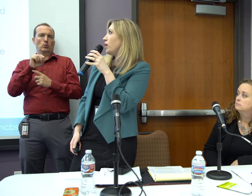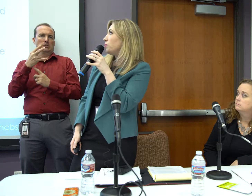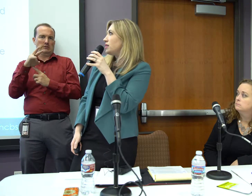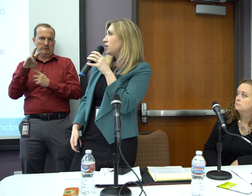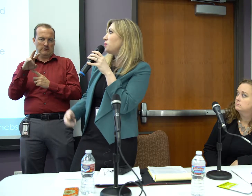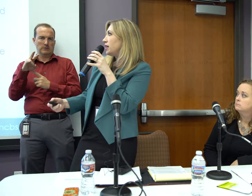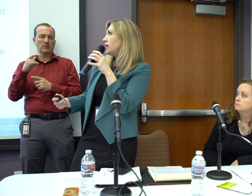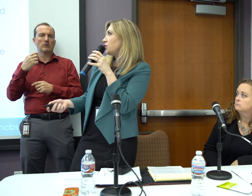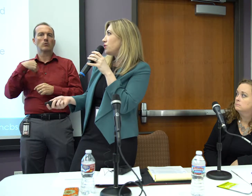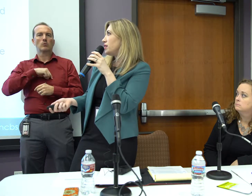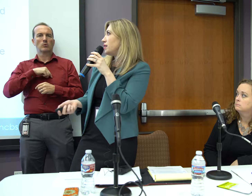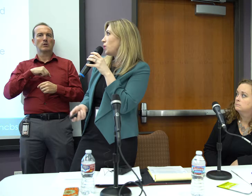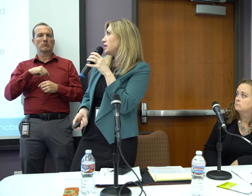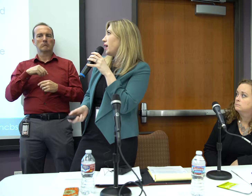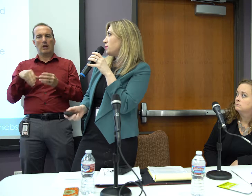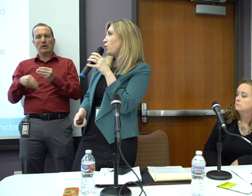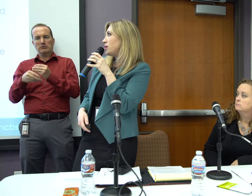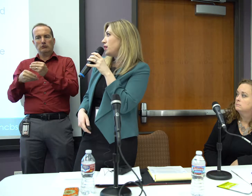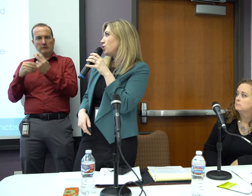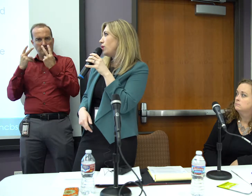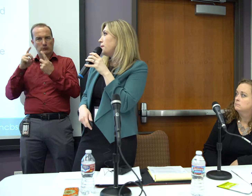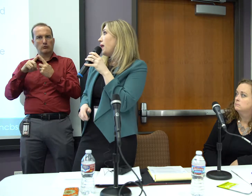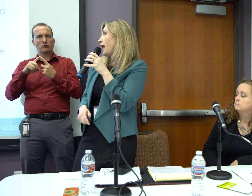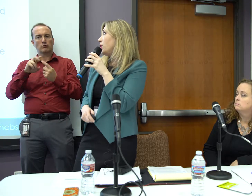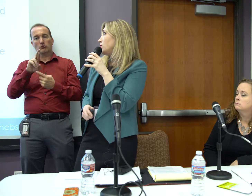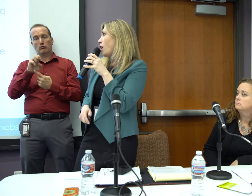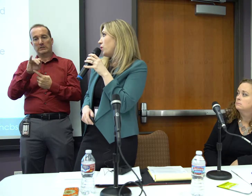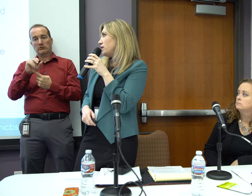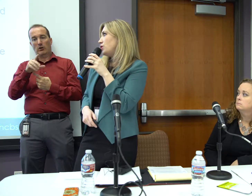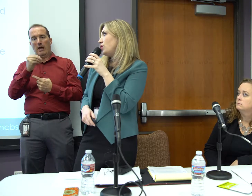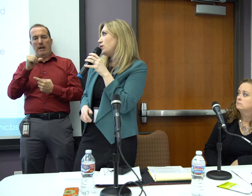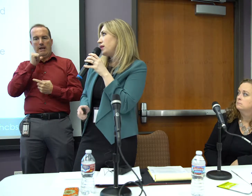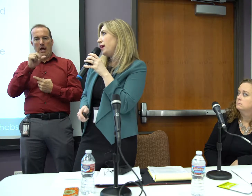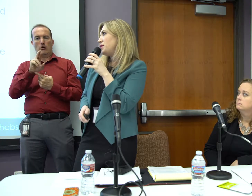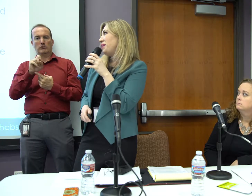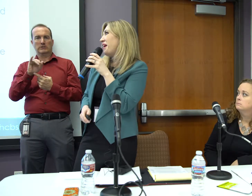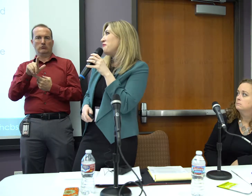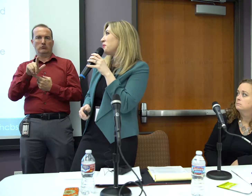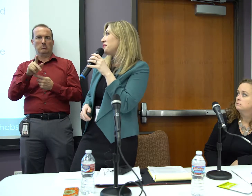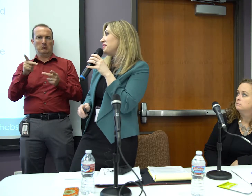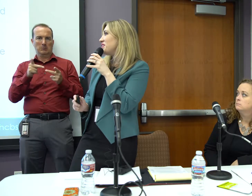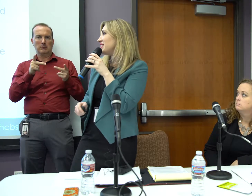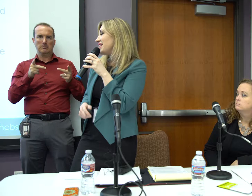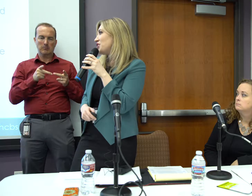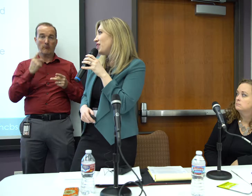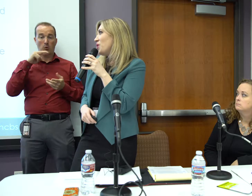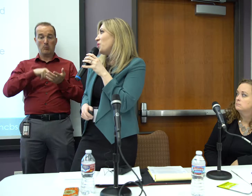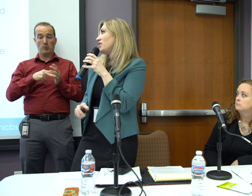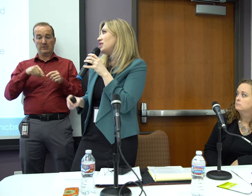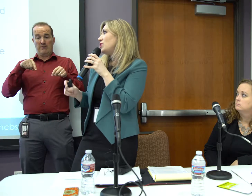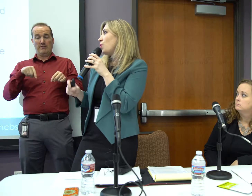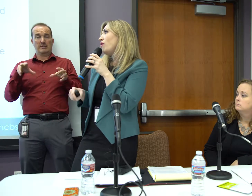2017. We completed additional visits, once again, to both residential and non-residential sites. But again, for purposes of this